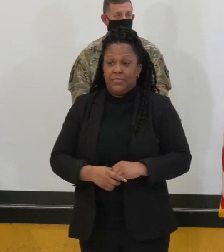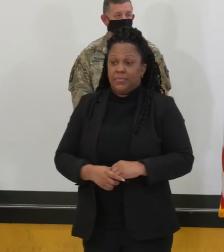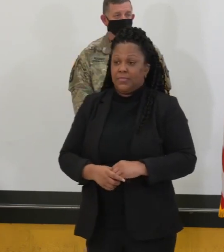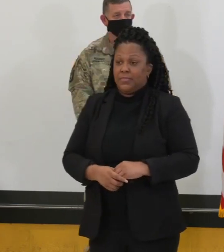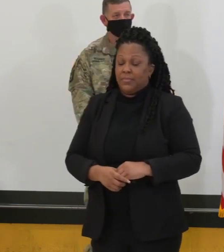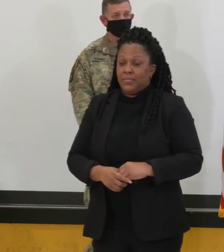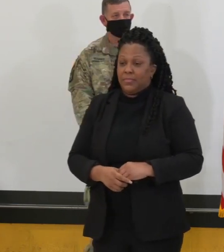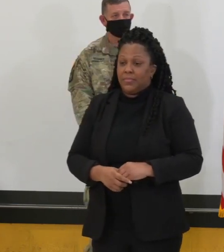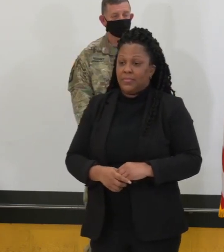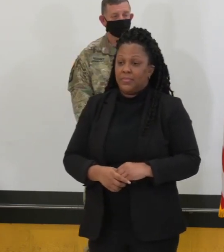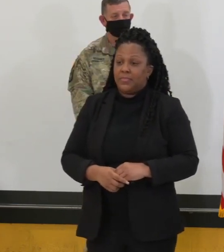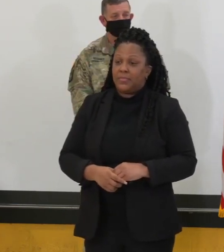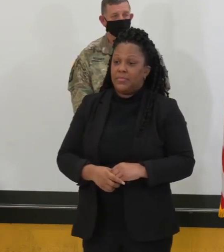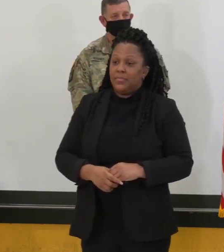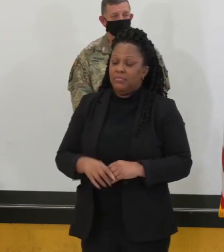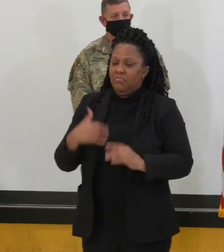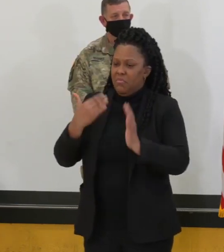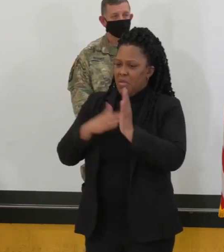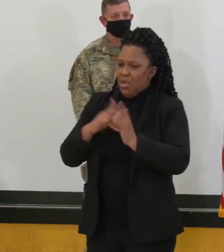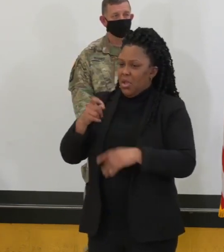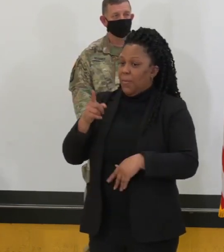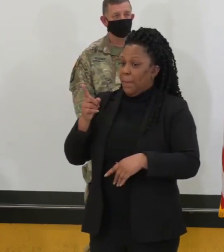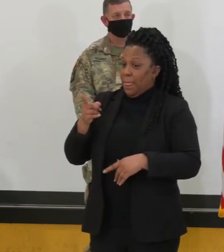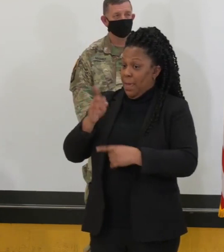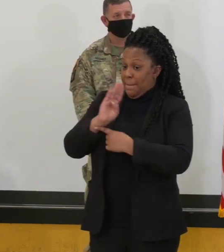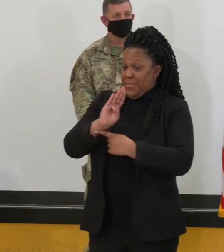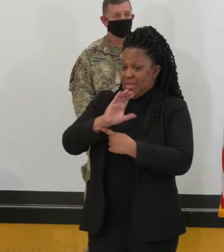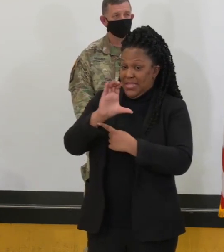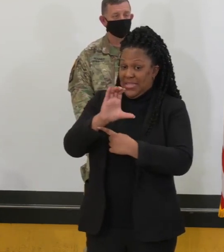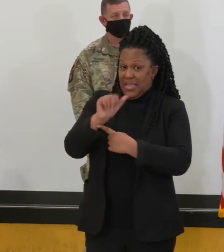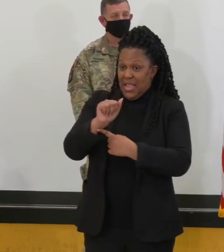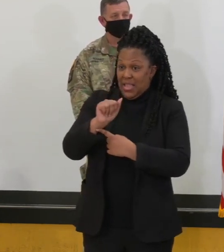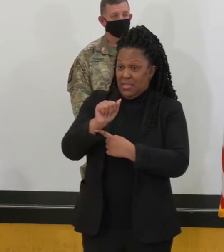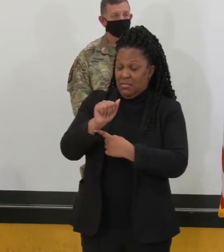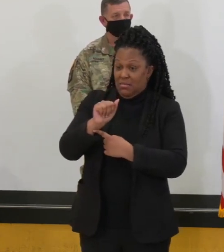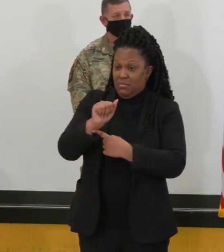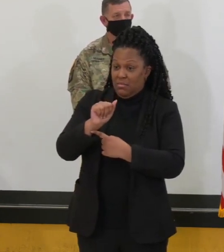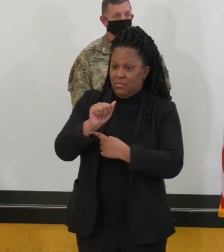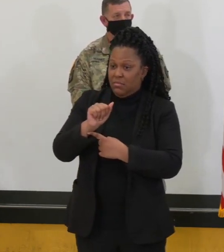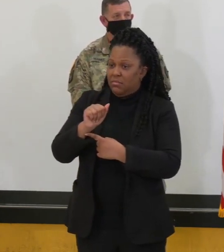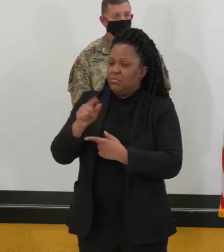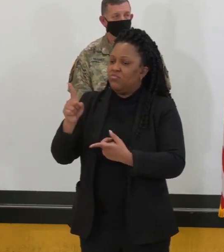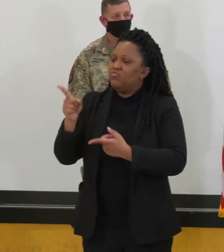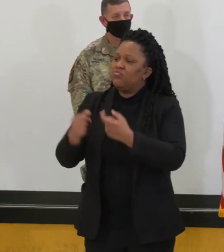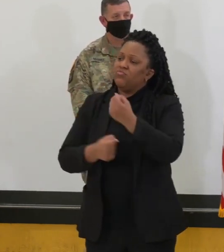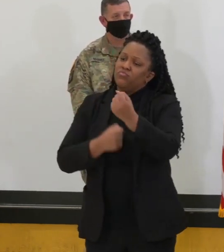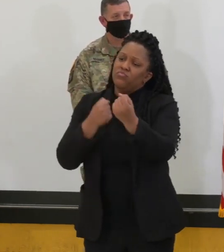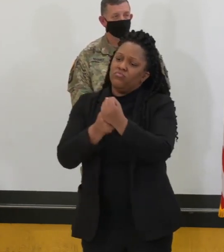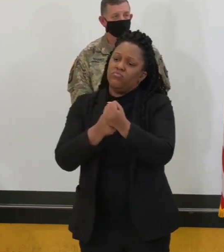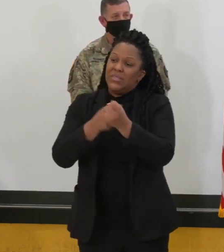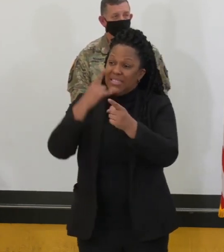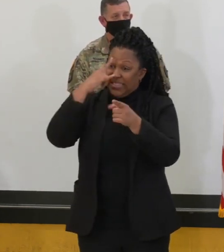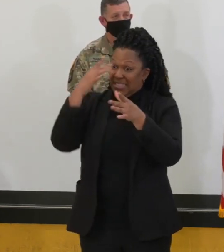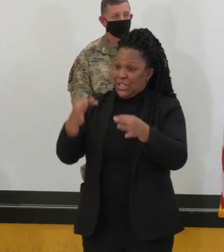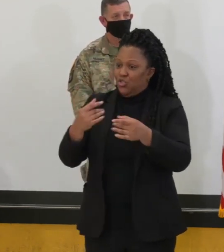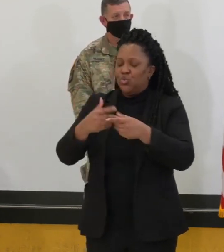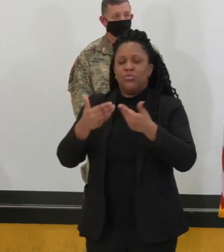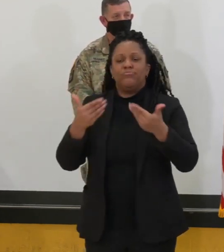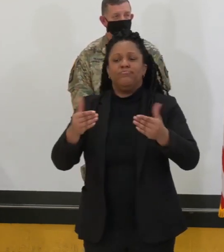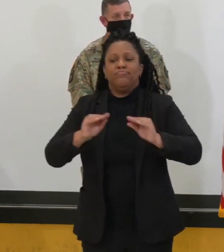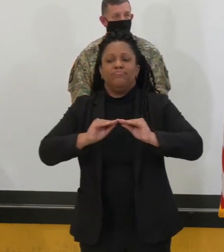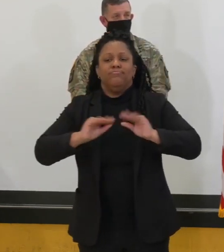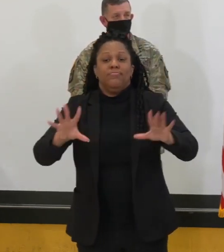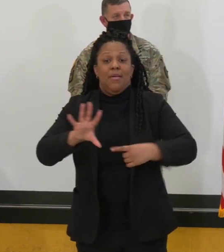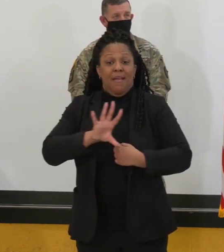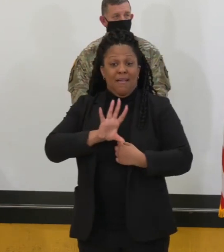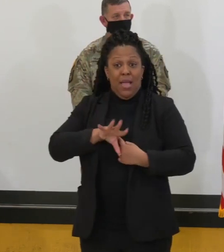So the question was, did the BCA endorse or agree to the body cam footage? The body cam footage is, in